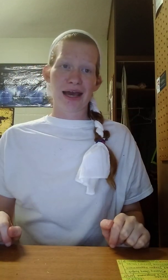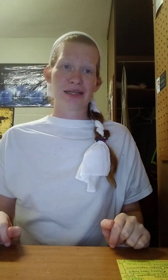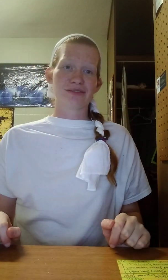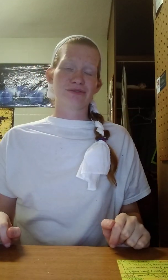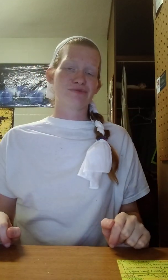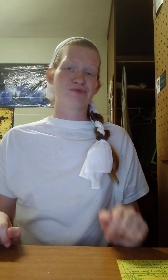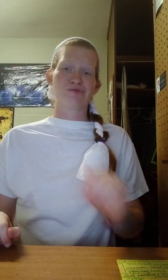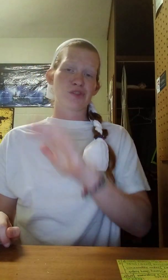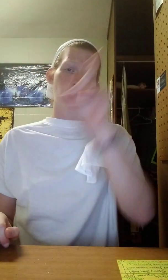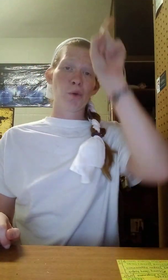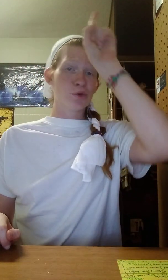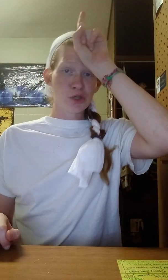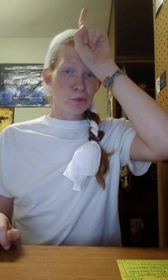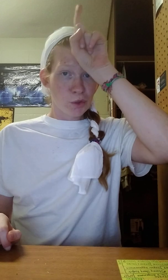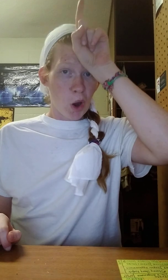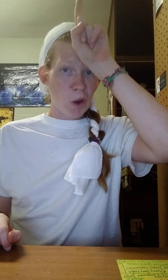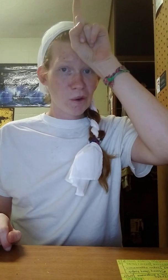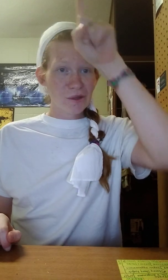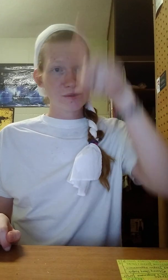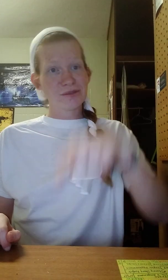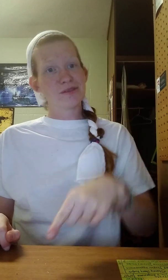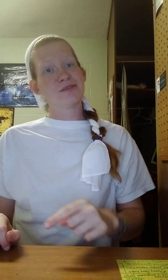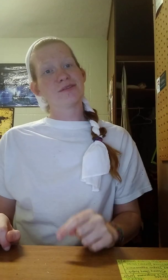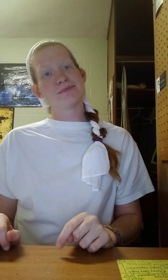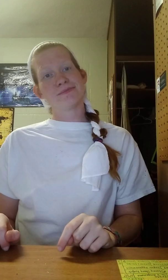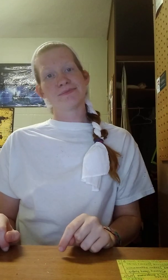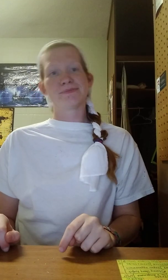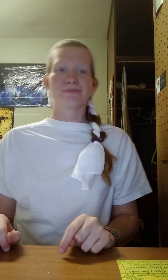wait for no unicorns.